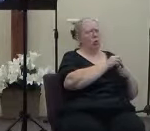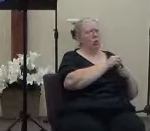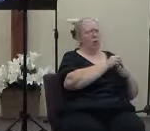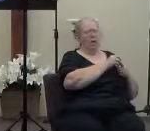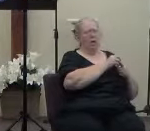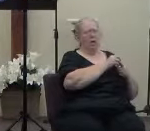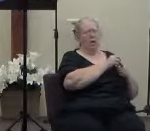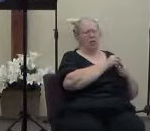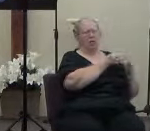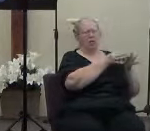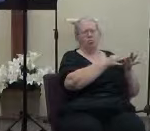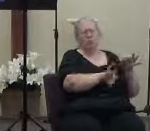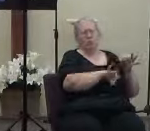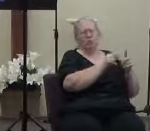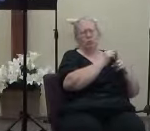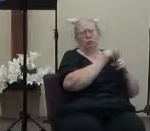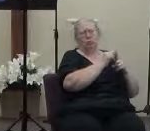fast.